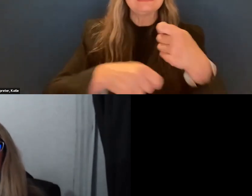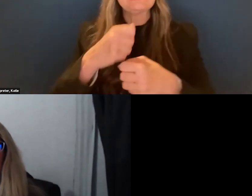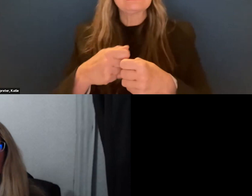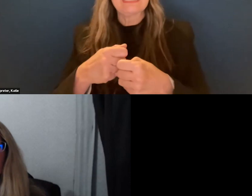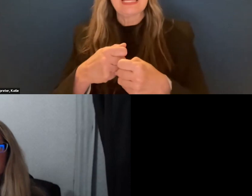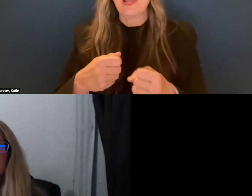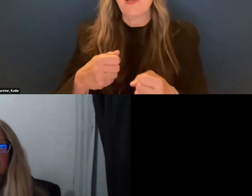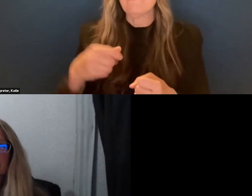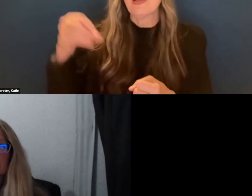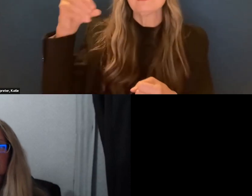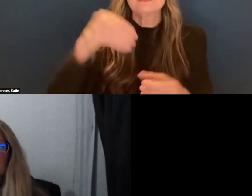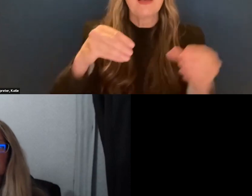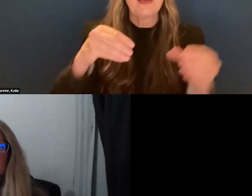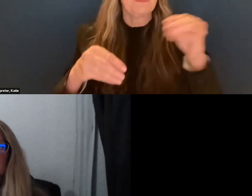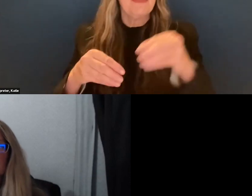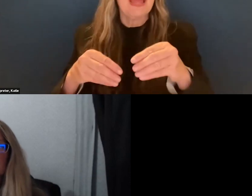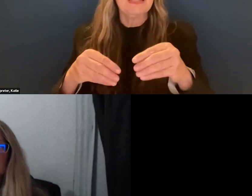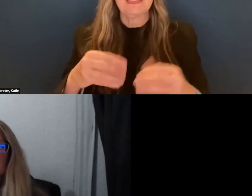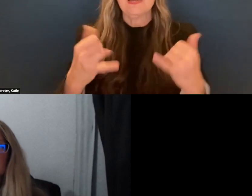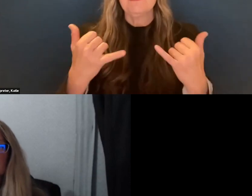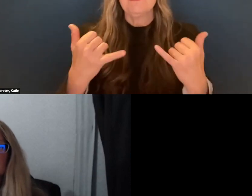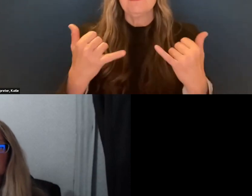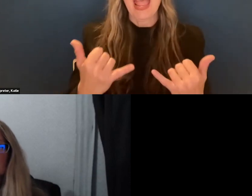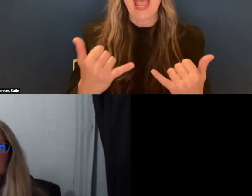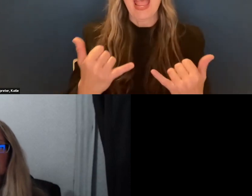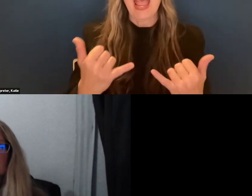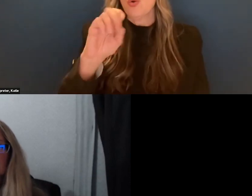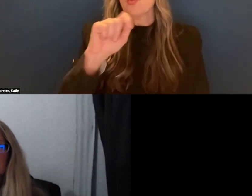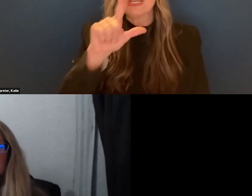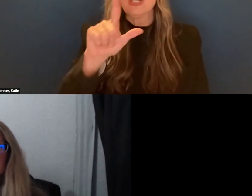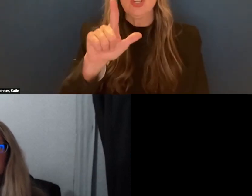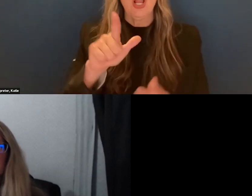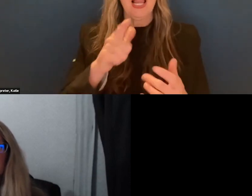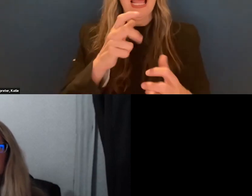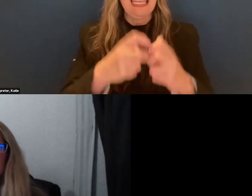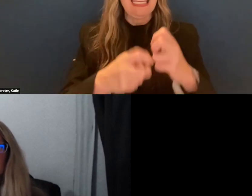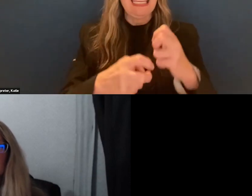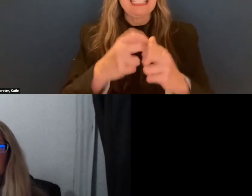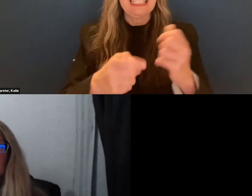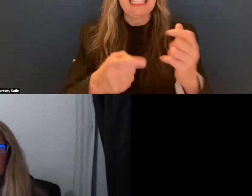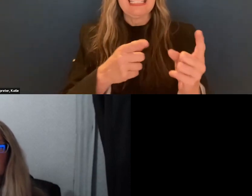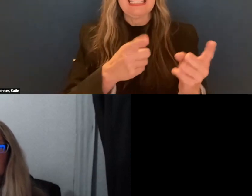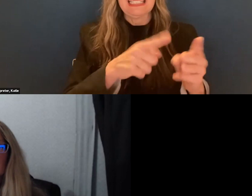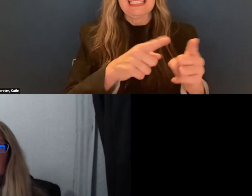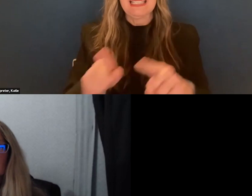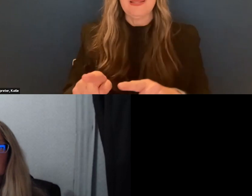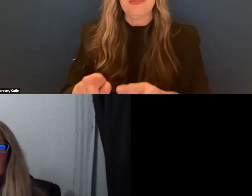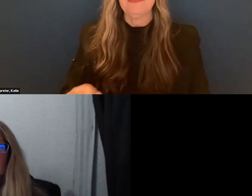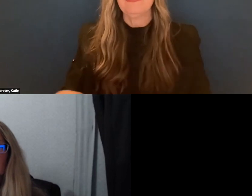G2, discussion and report of updated racial incidents. Ms. Edison?